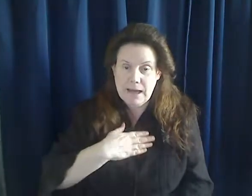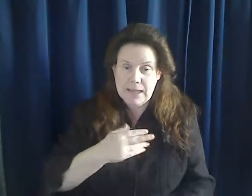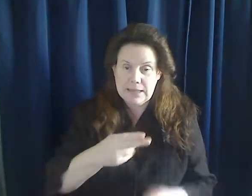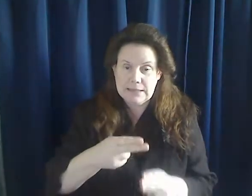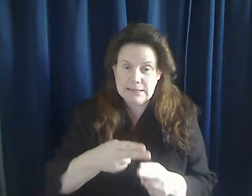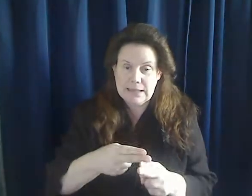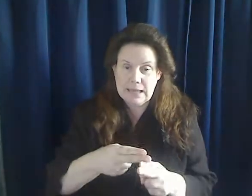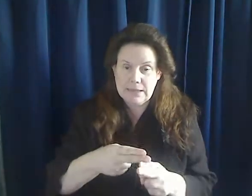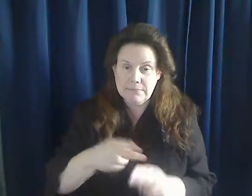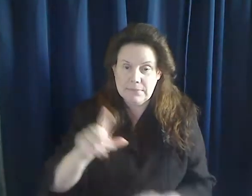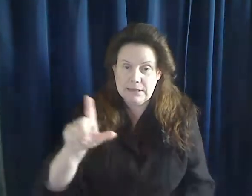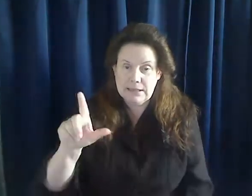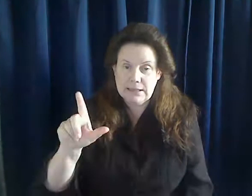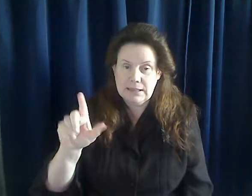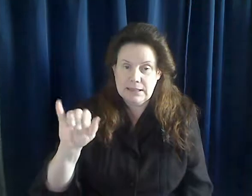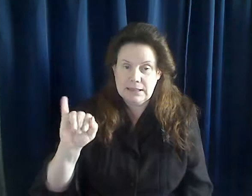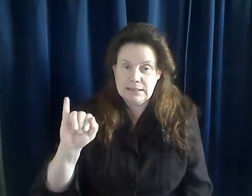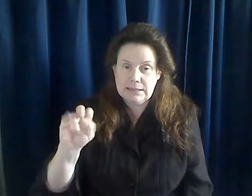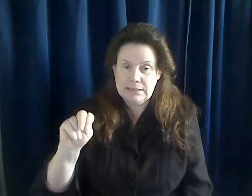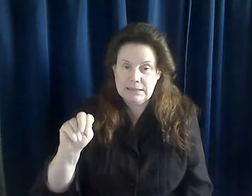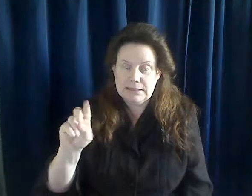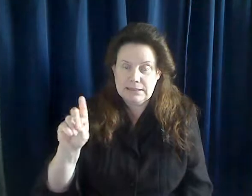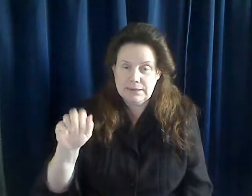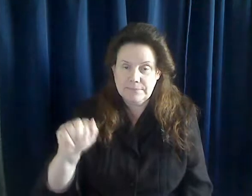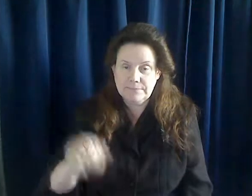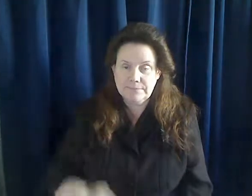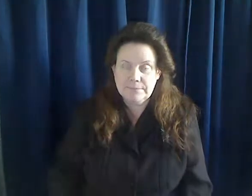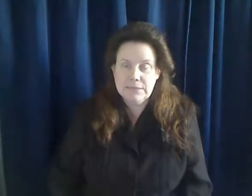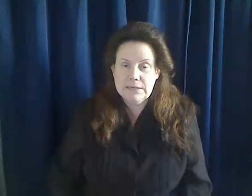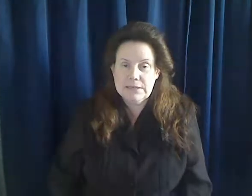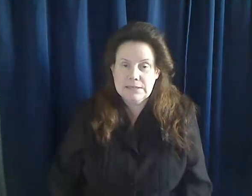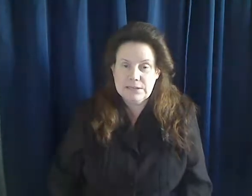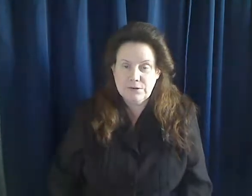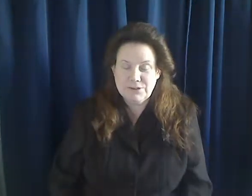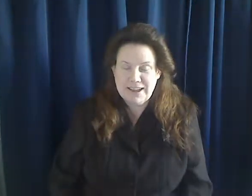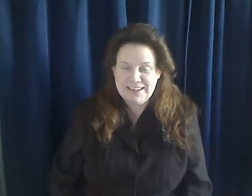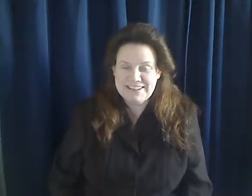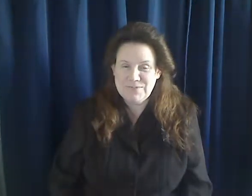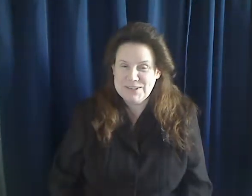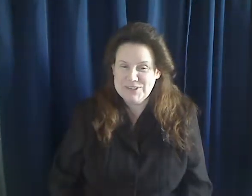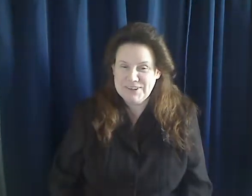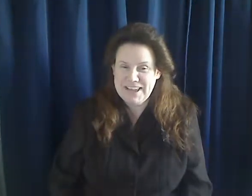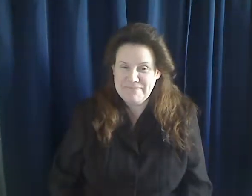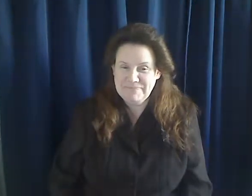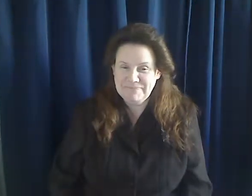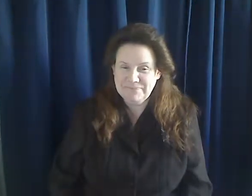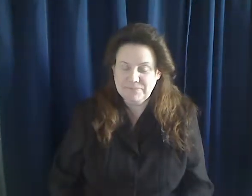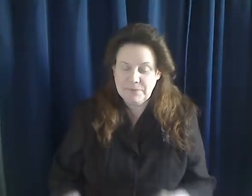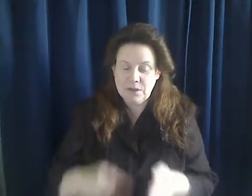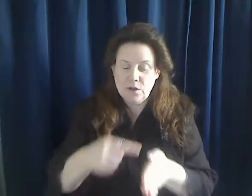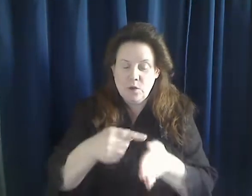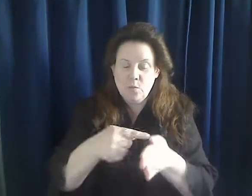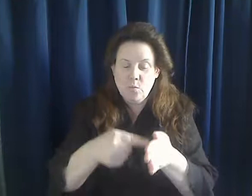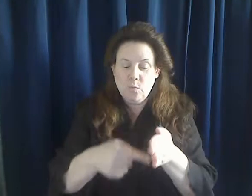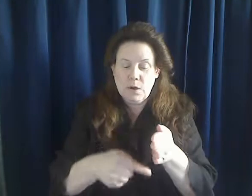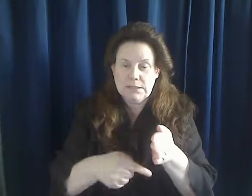My name, Linda. So try it. What's your name?